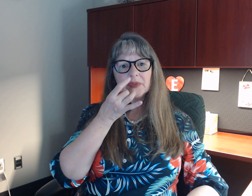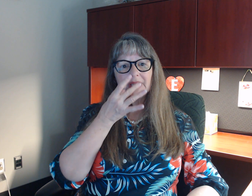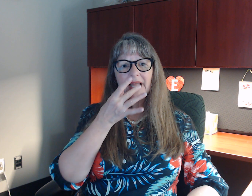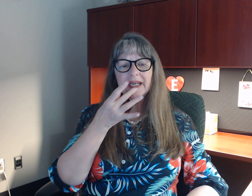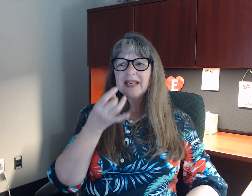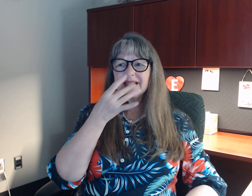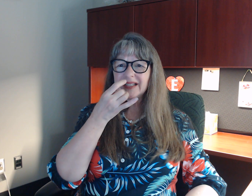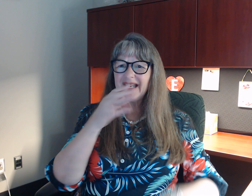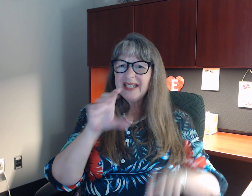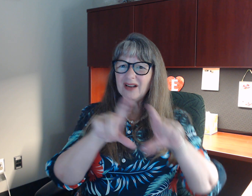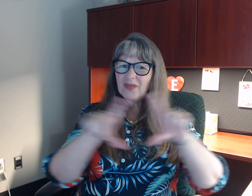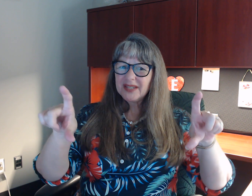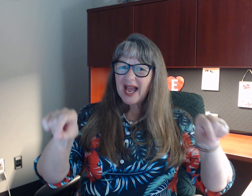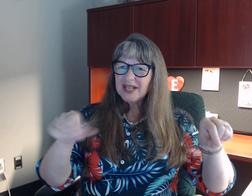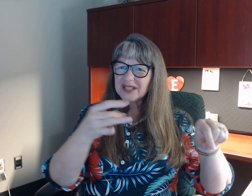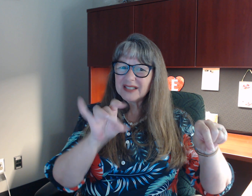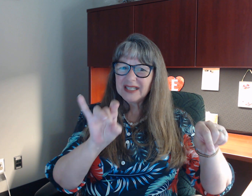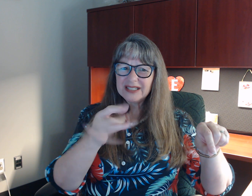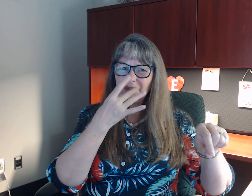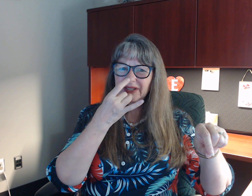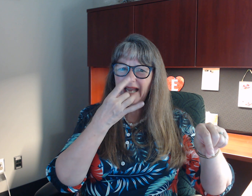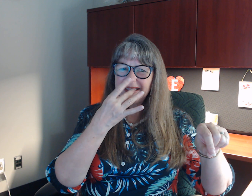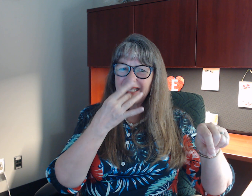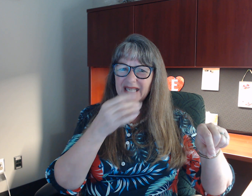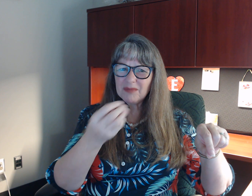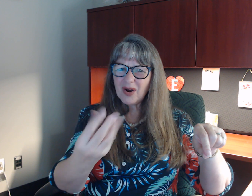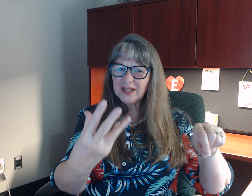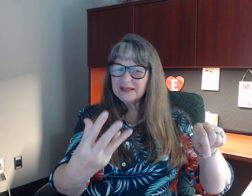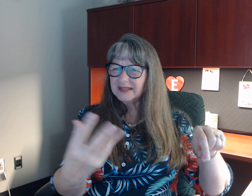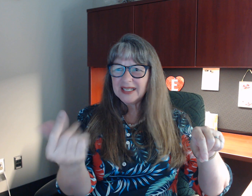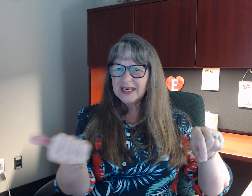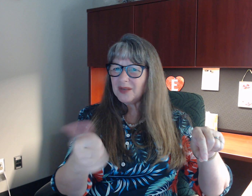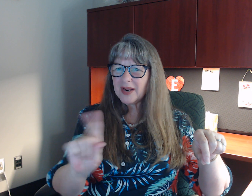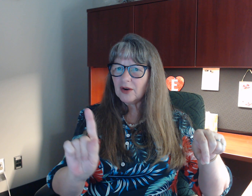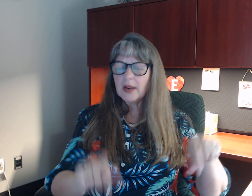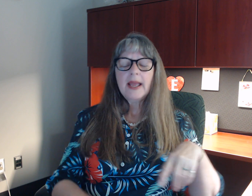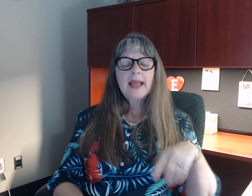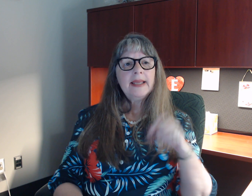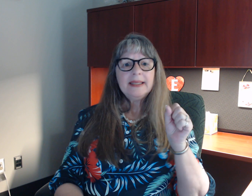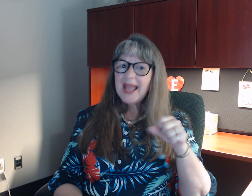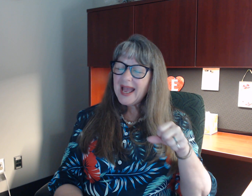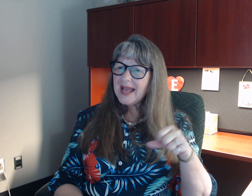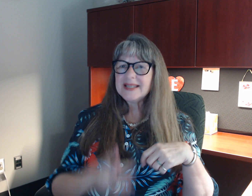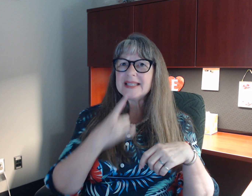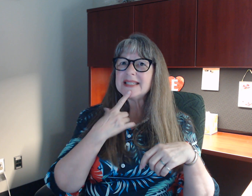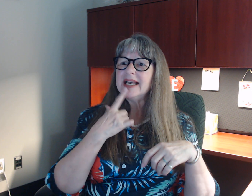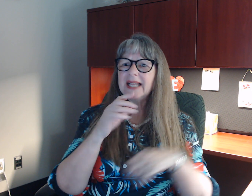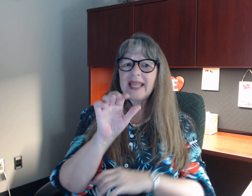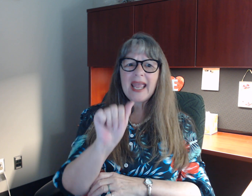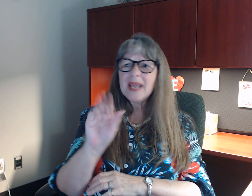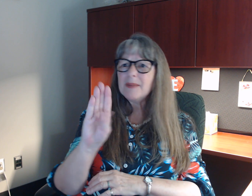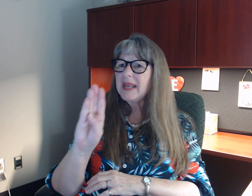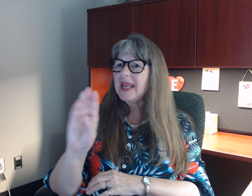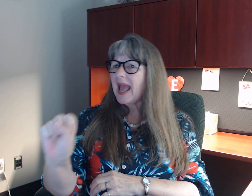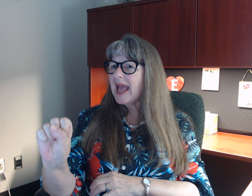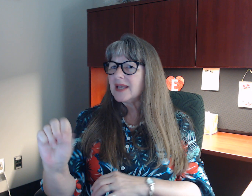light. Does a light on the dash, is there a light that come on anywhere? Yeah, and it says like ABS or